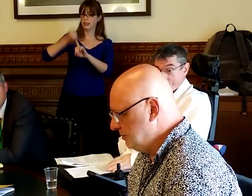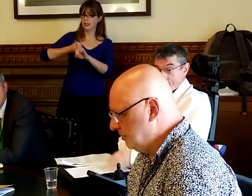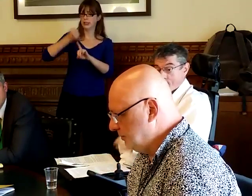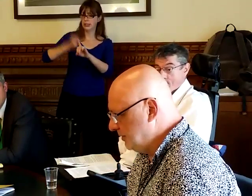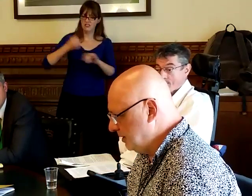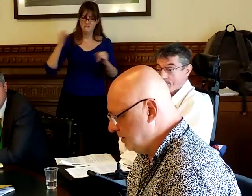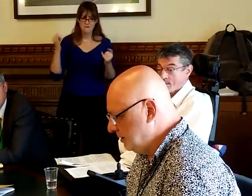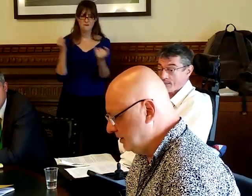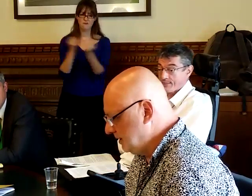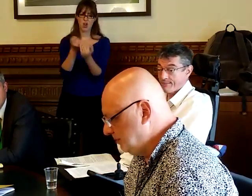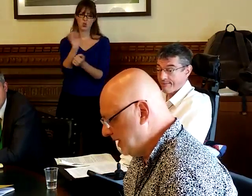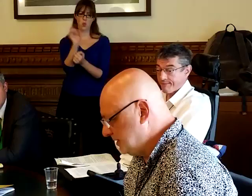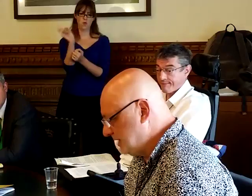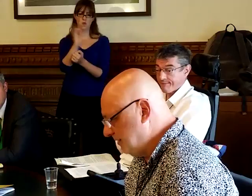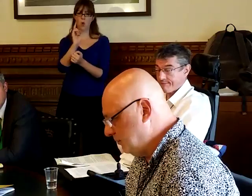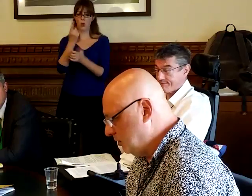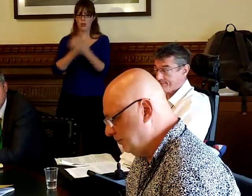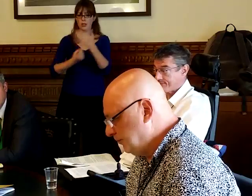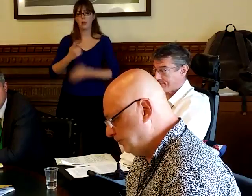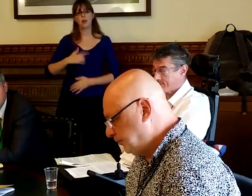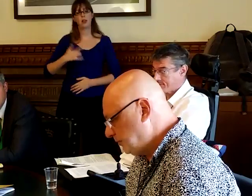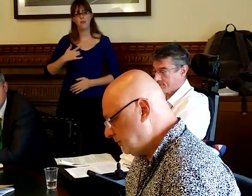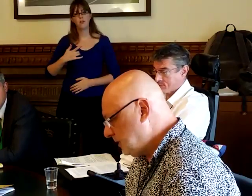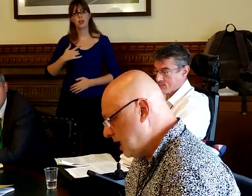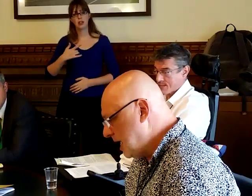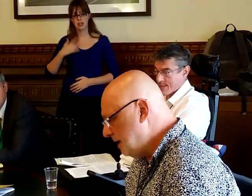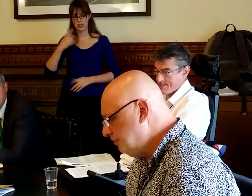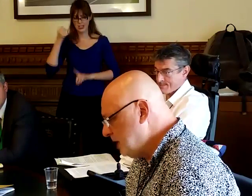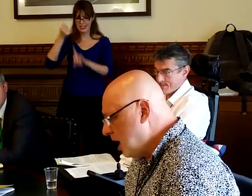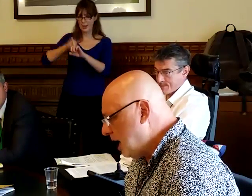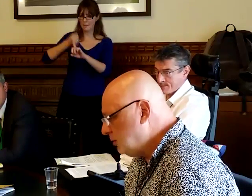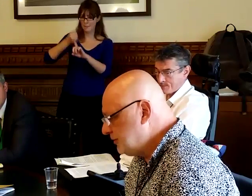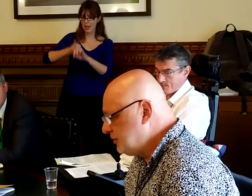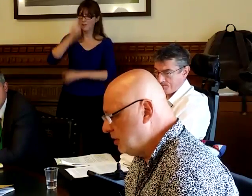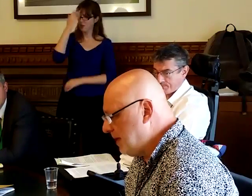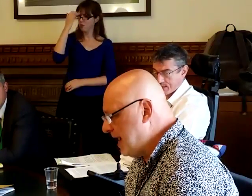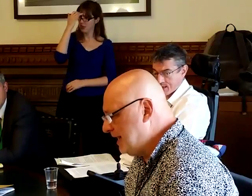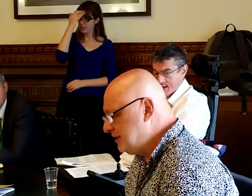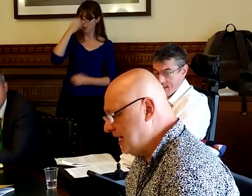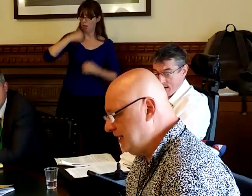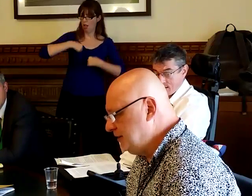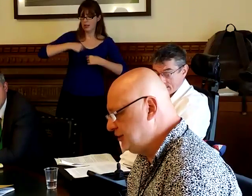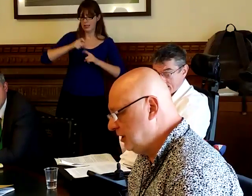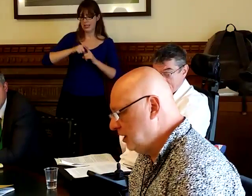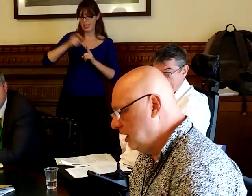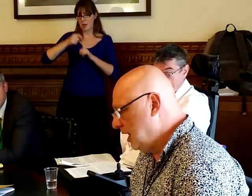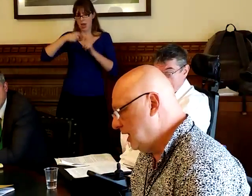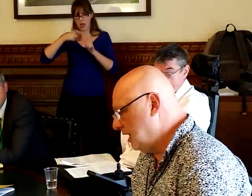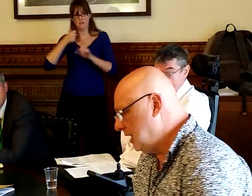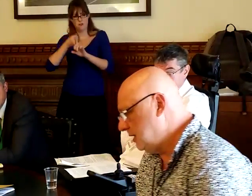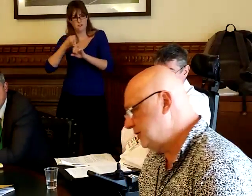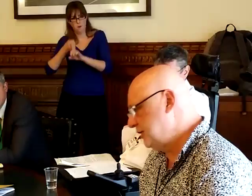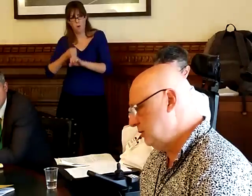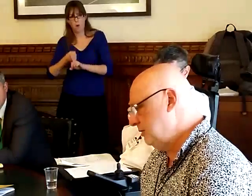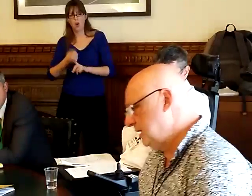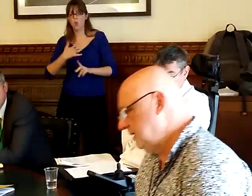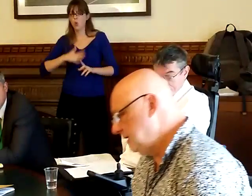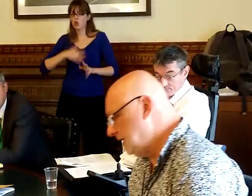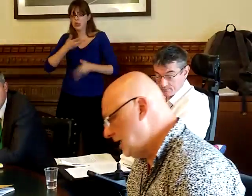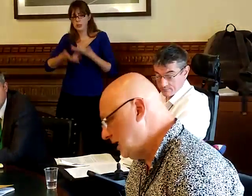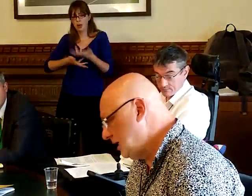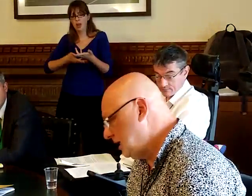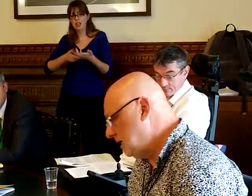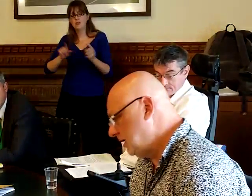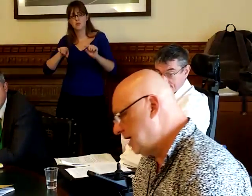fight for the principles that DPAC stand for. I want to talk about our challenge to